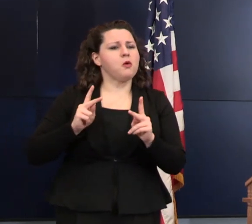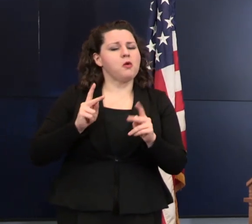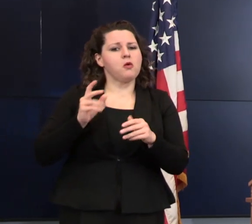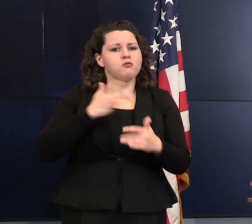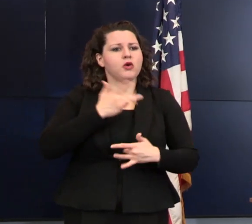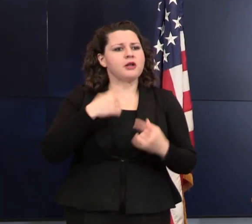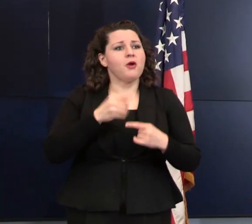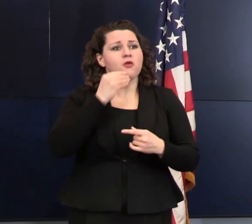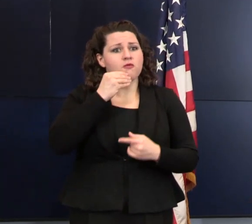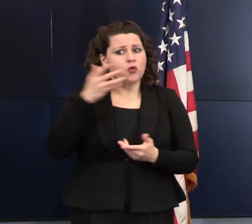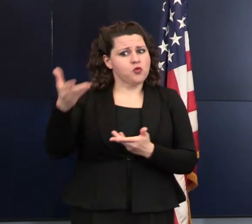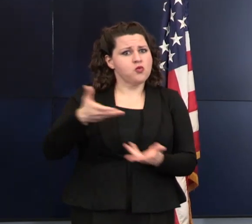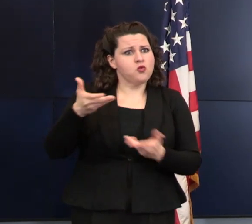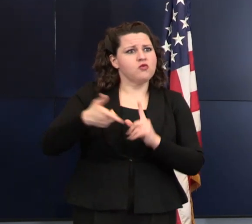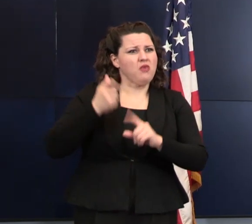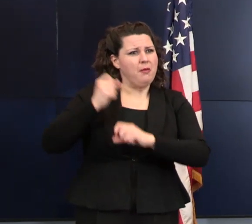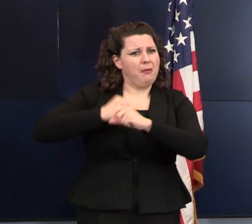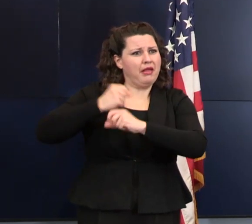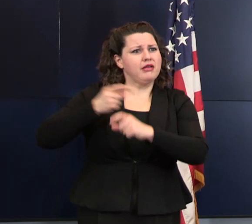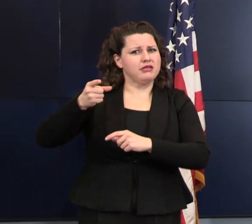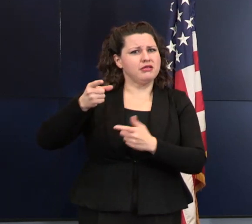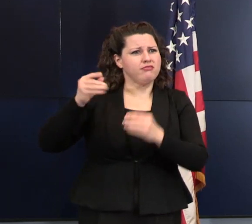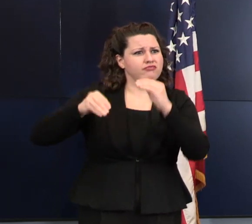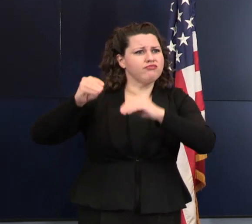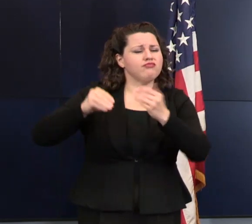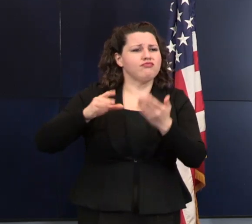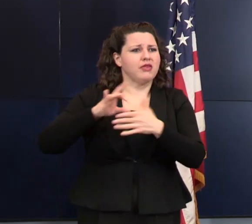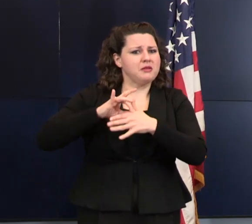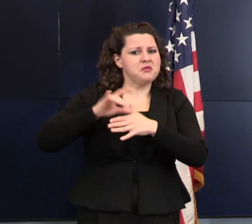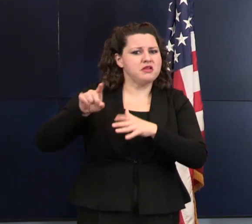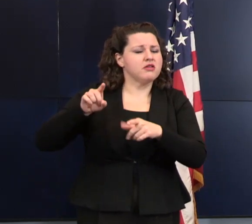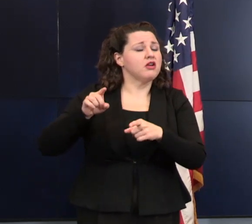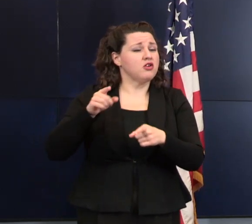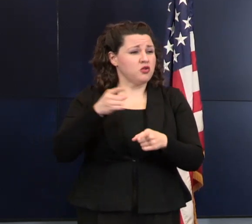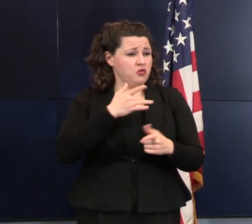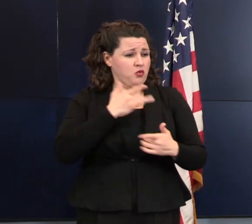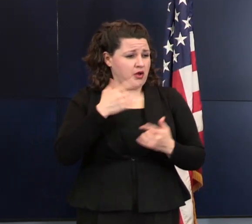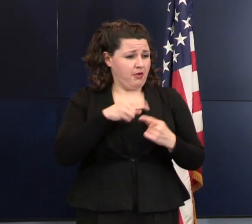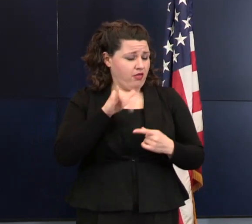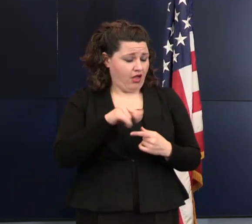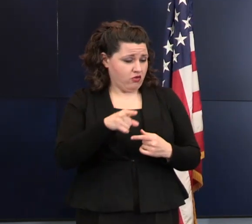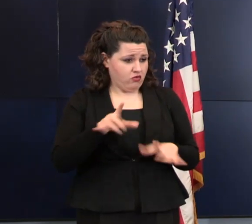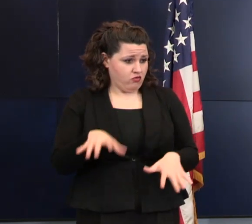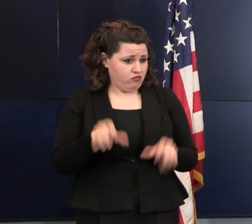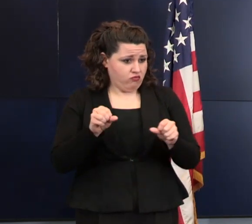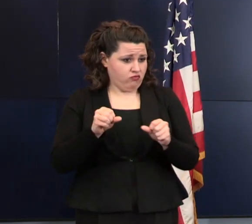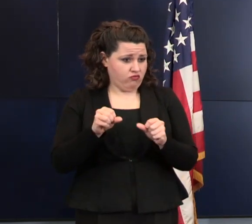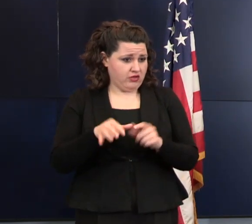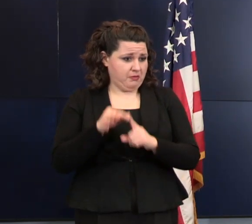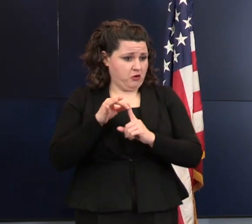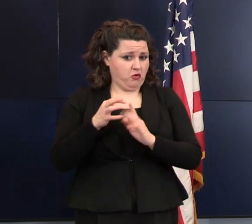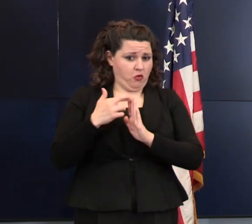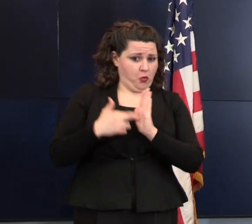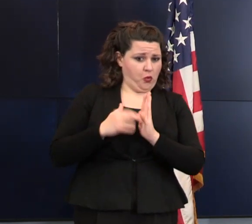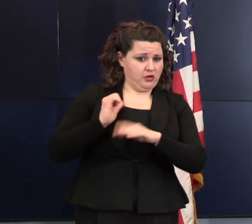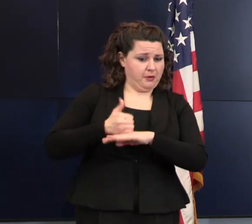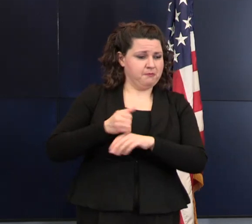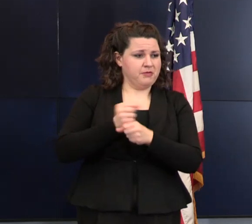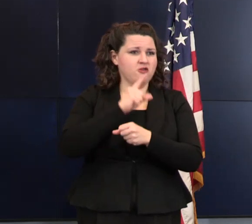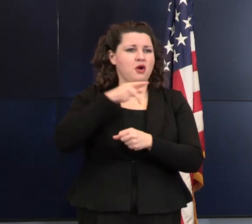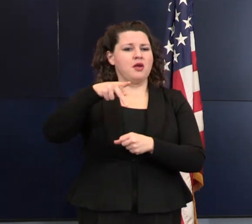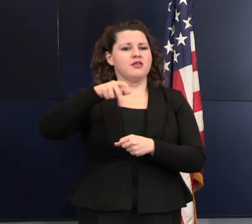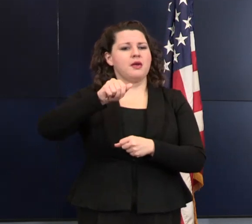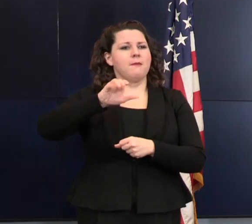food that's coming out of them. Yeah. Have you heard any of that, and are you taking any special measures to make sure that packing plants are